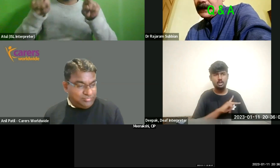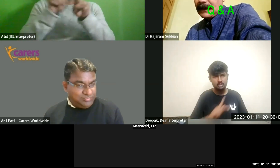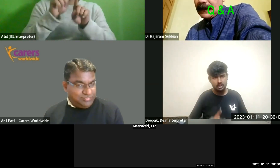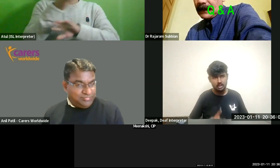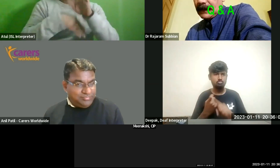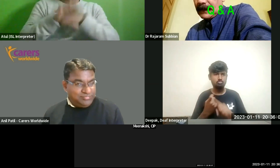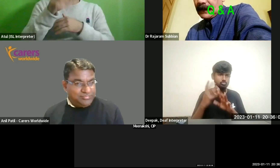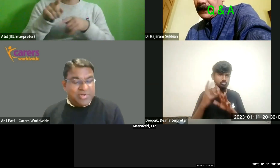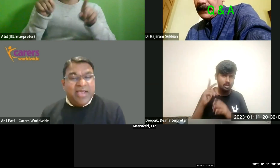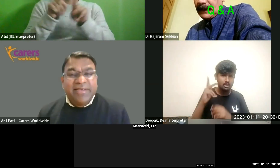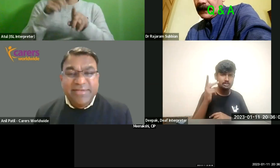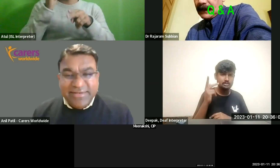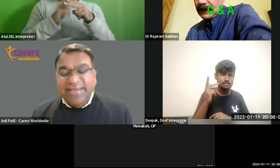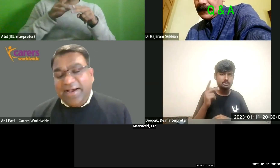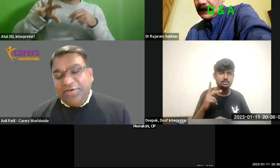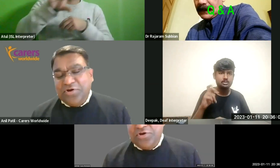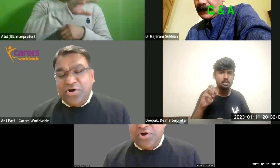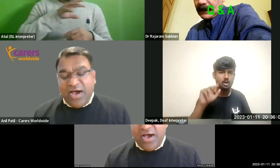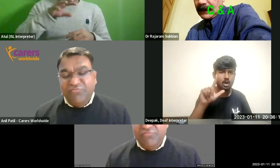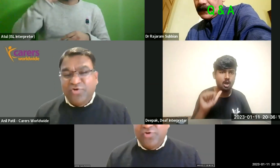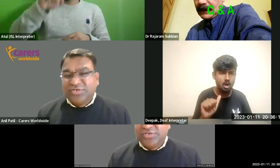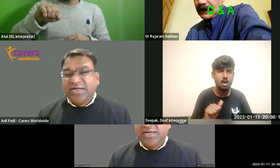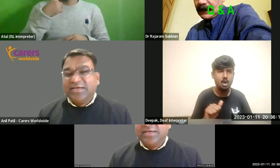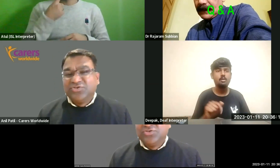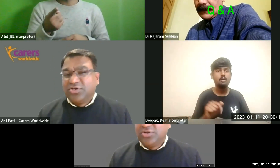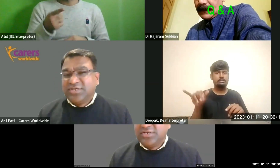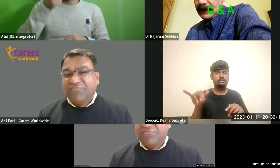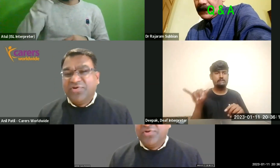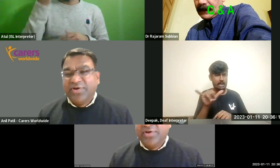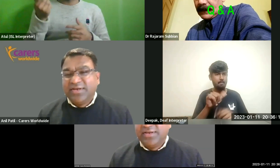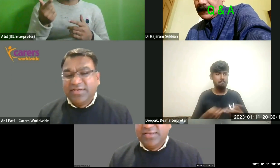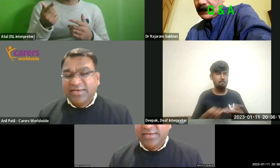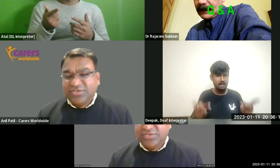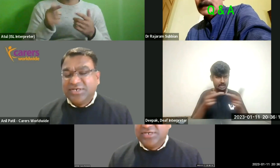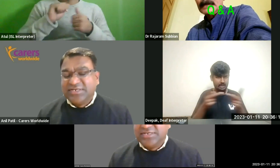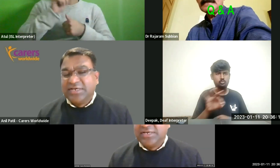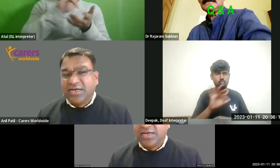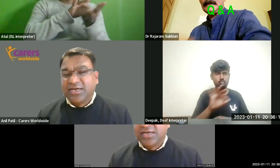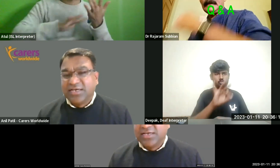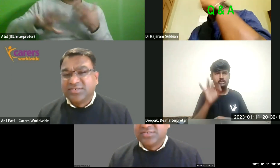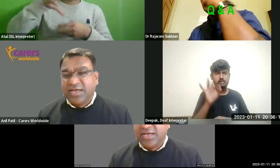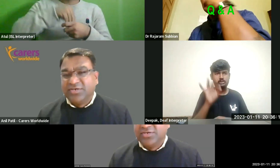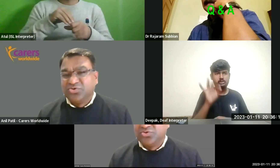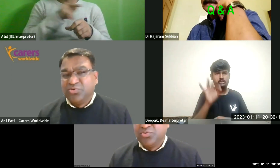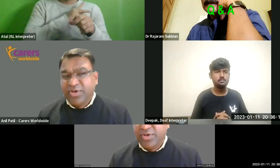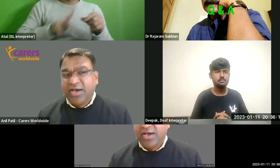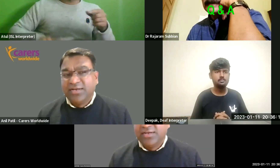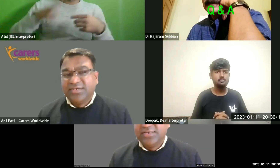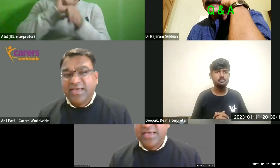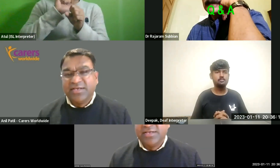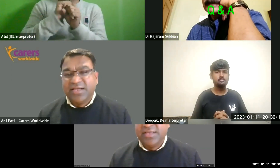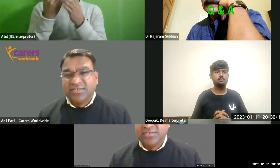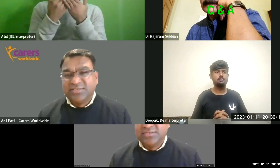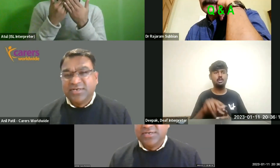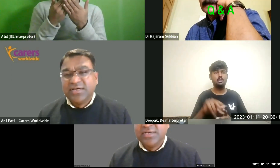or in certain states? Yeah, no, unfortunately, it is not everywhere. It is just in Karnataka state. So we